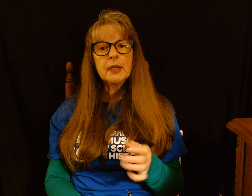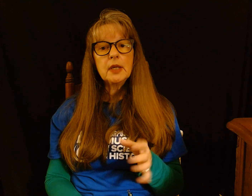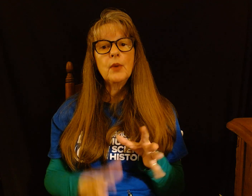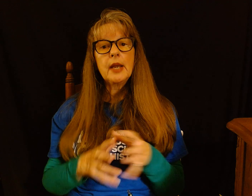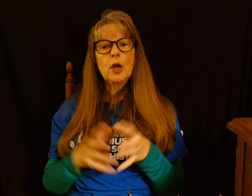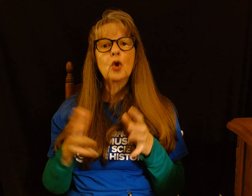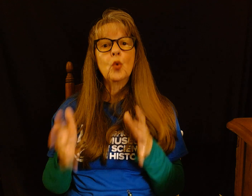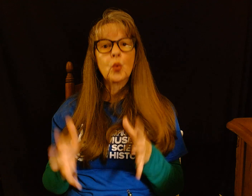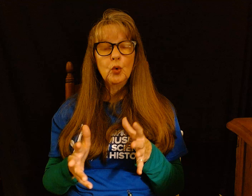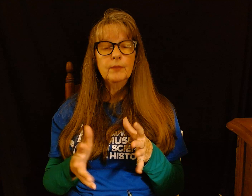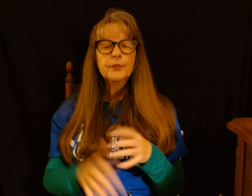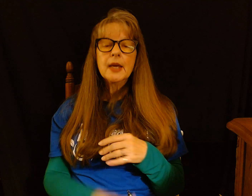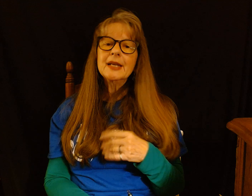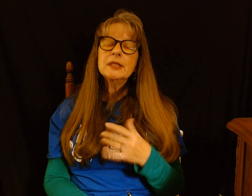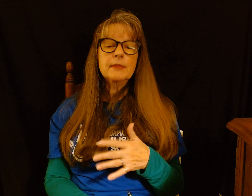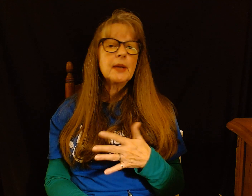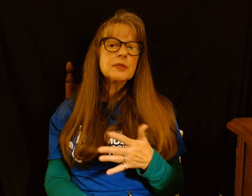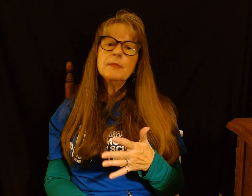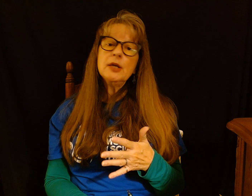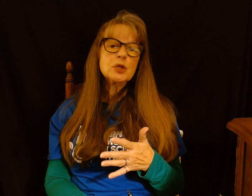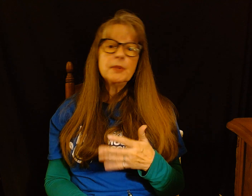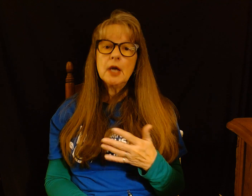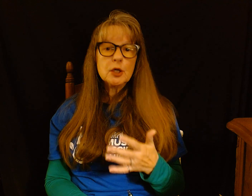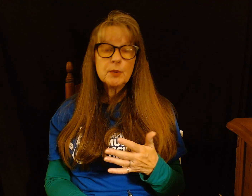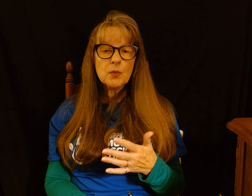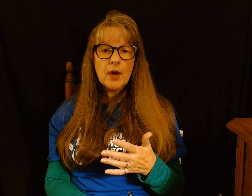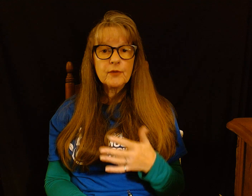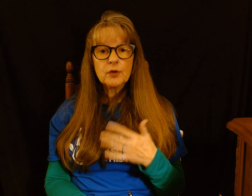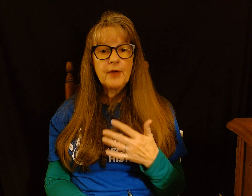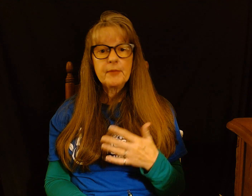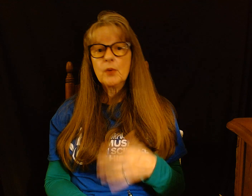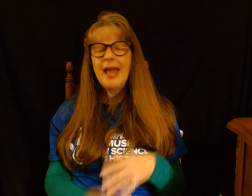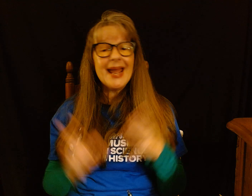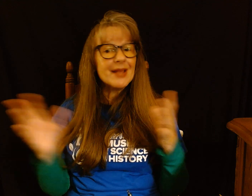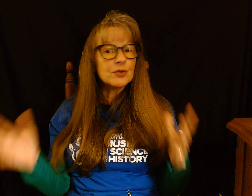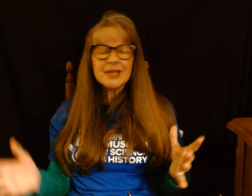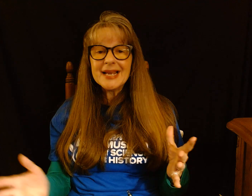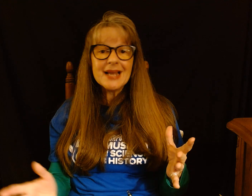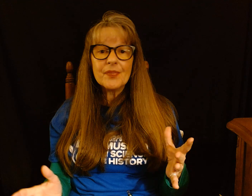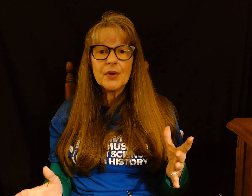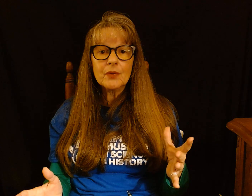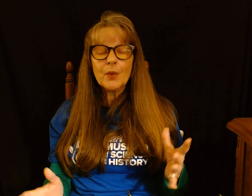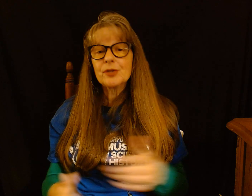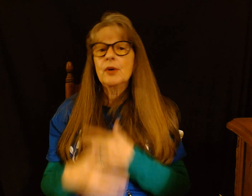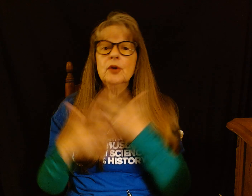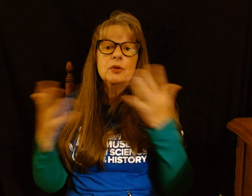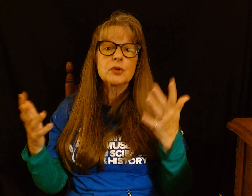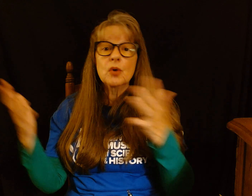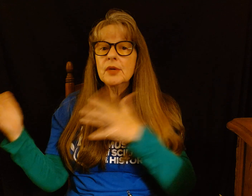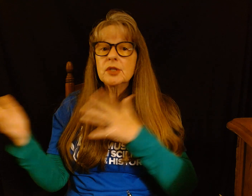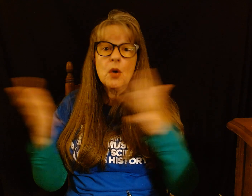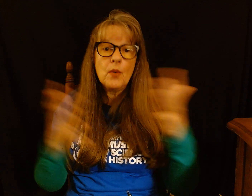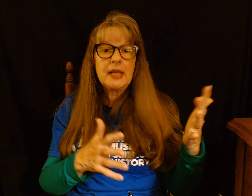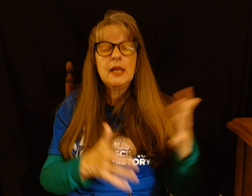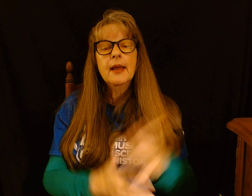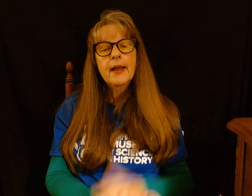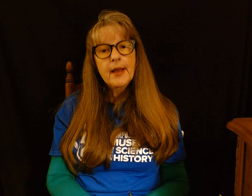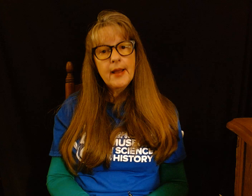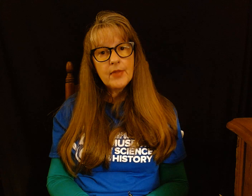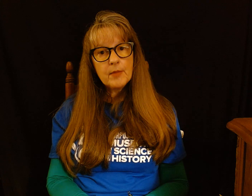went in a group. Now sometimes it may just be a husband and wife or their family going, hey, there's land out there in the west, or I heard there's gold, let's go, honey. And then, or